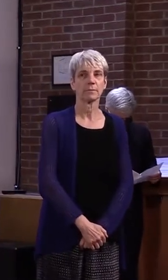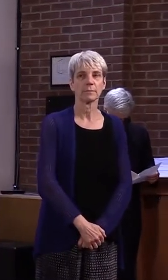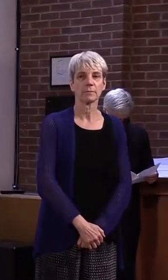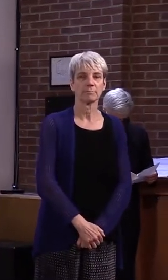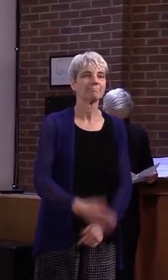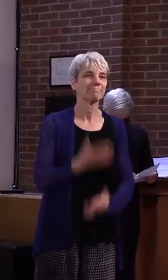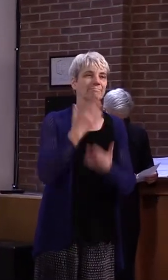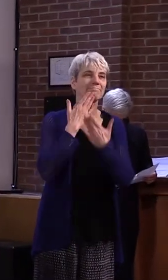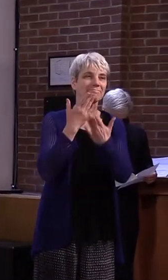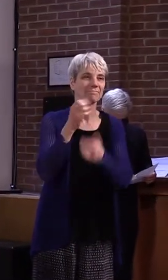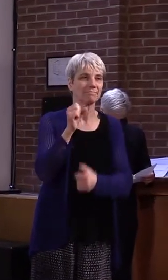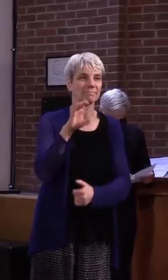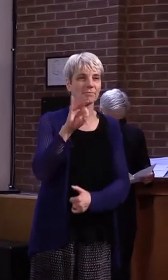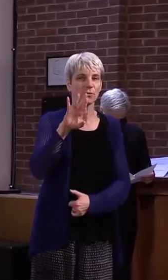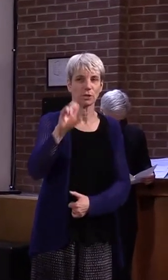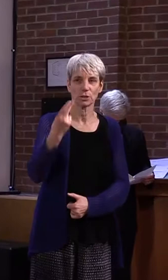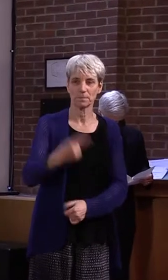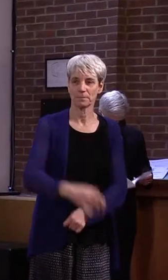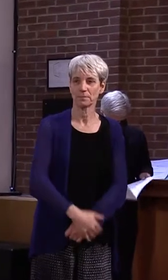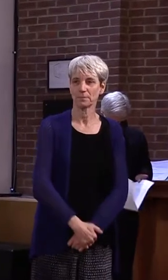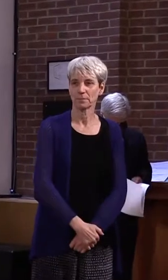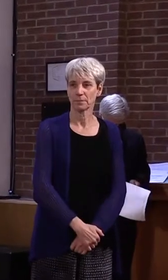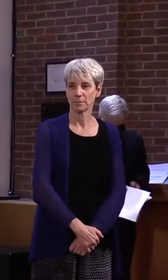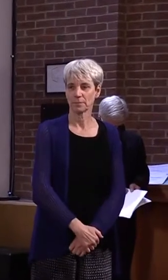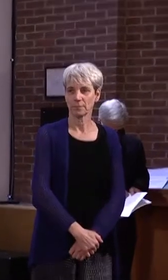Thank you, Secretary French.